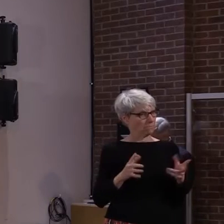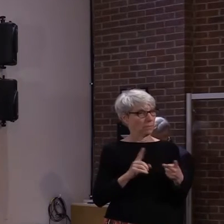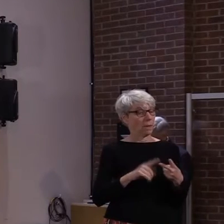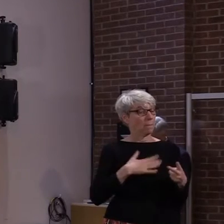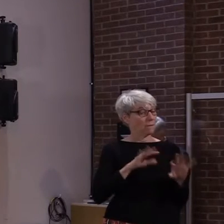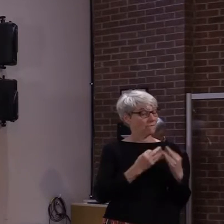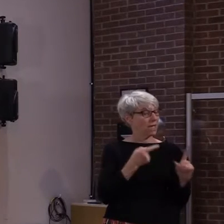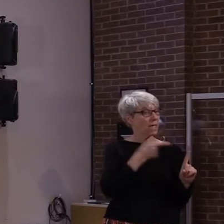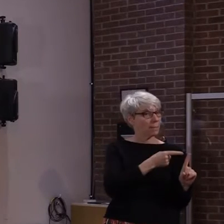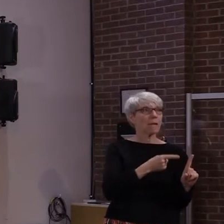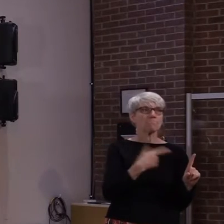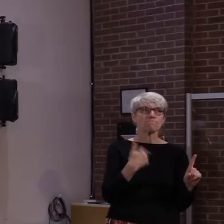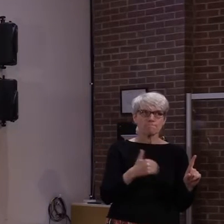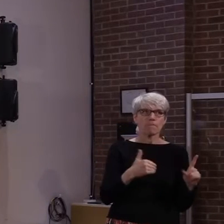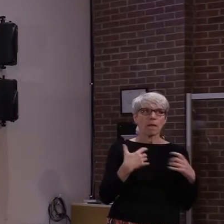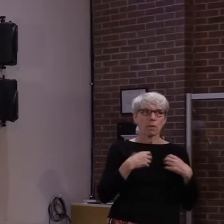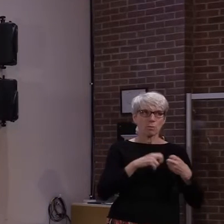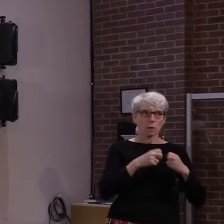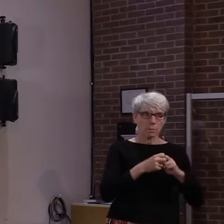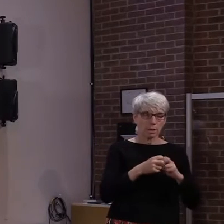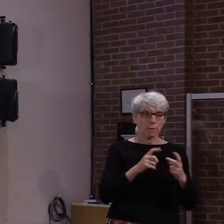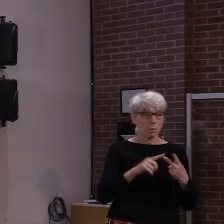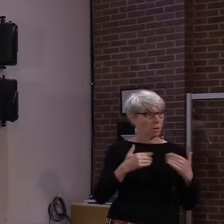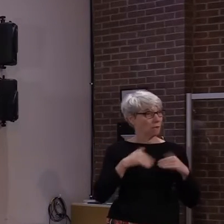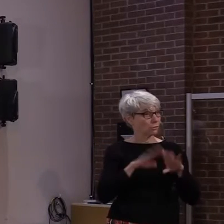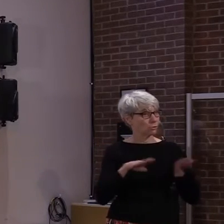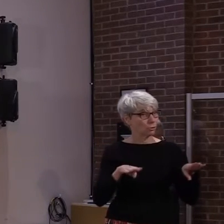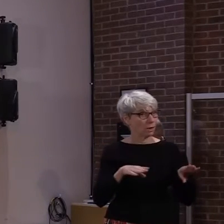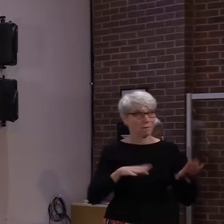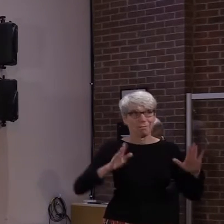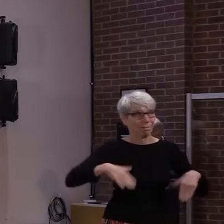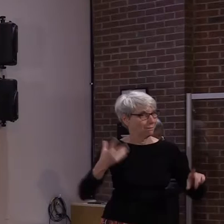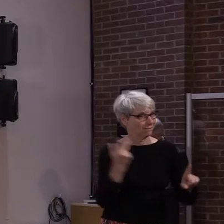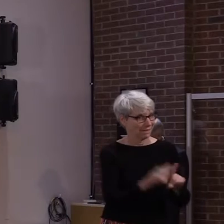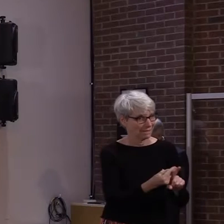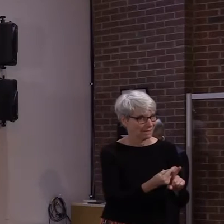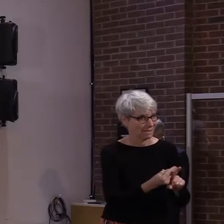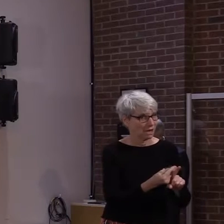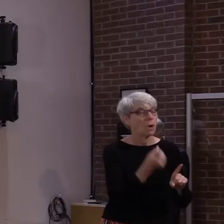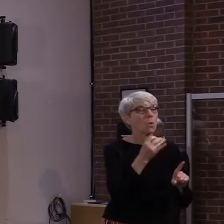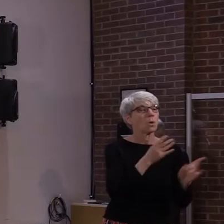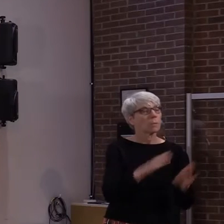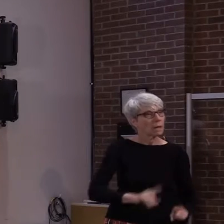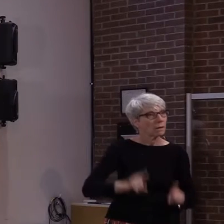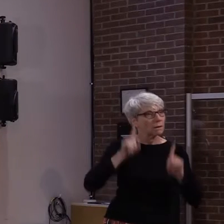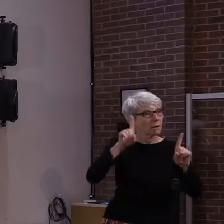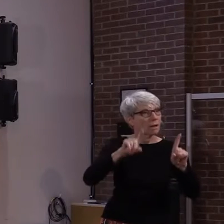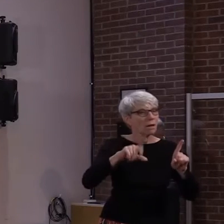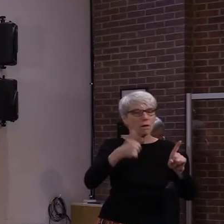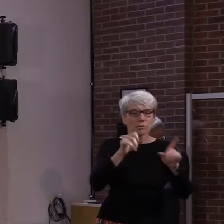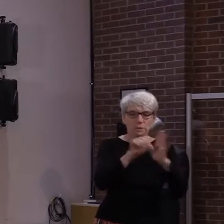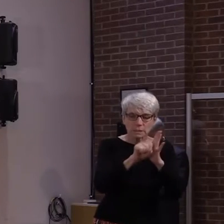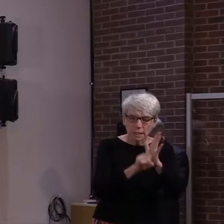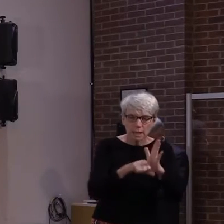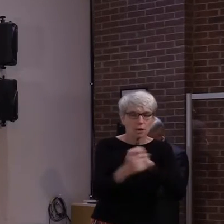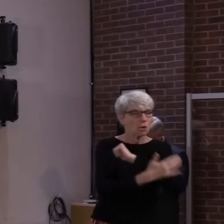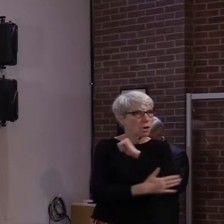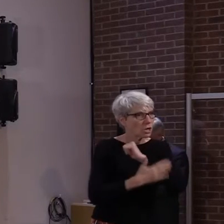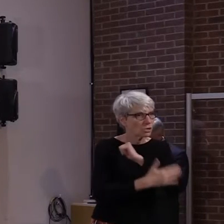children who can't be vaccinated, you're traveling to a place with higher transmission and lower vaccination